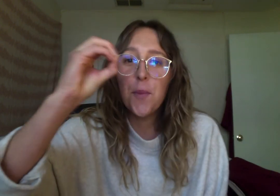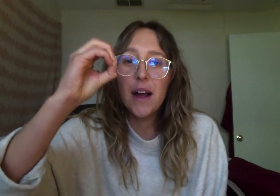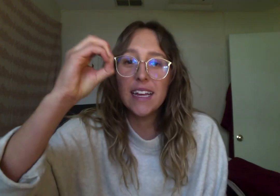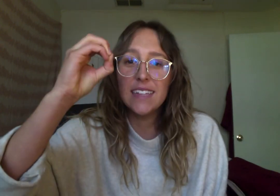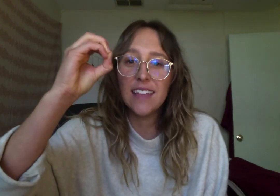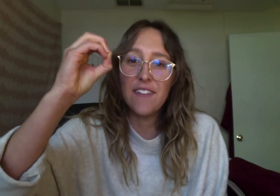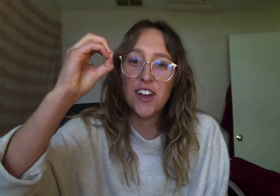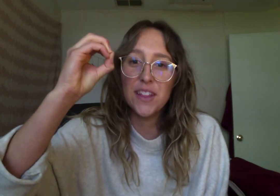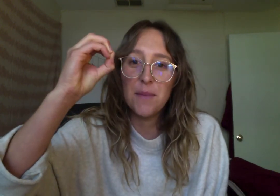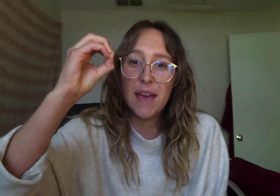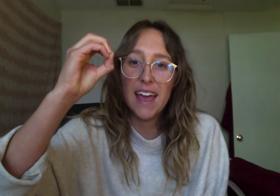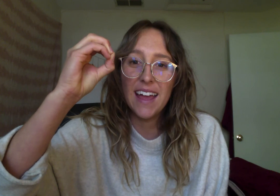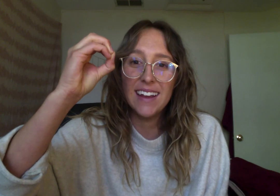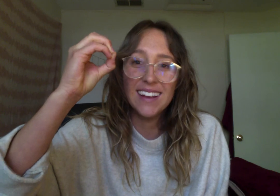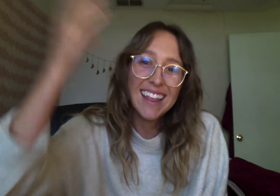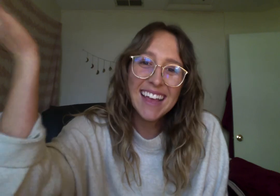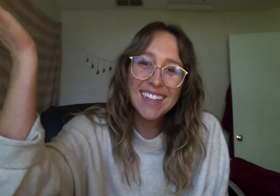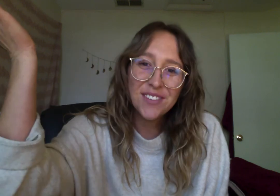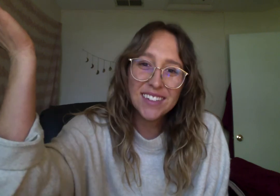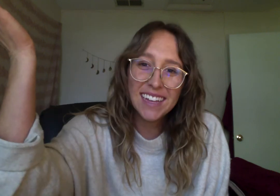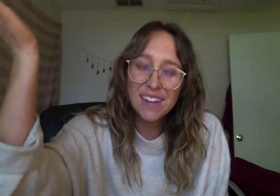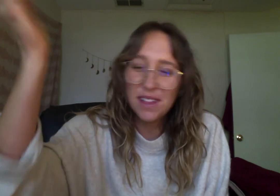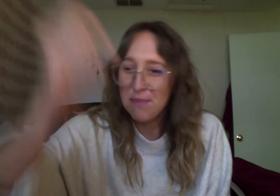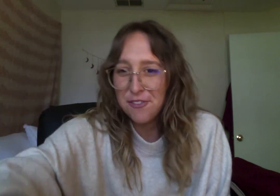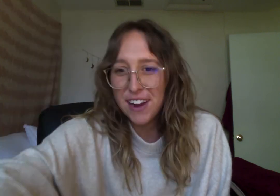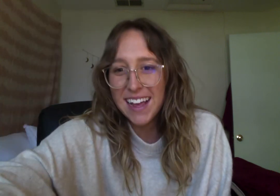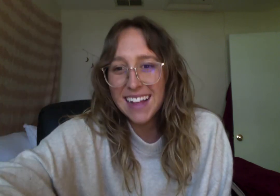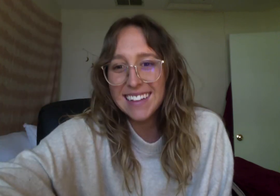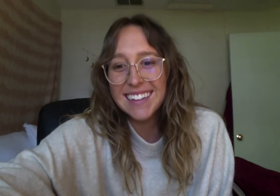There are zero monkeys left on the bed. Thanks for singing with me, friends.